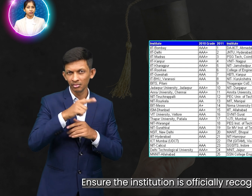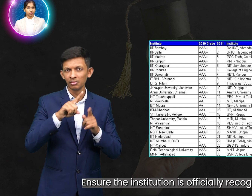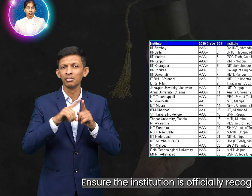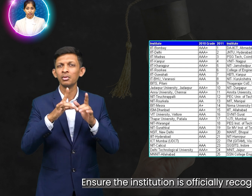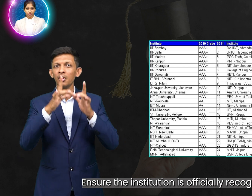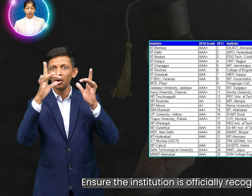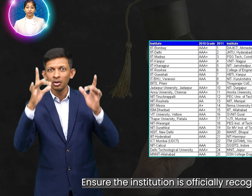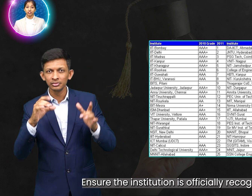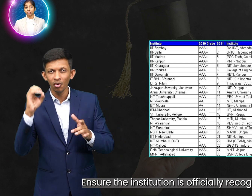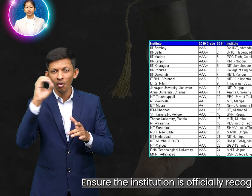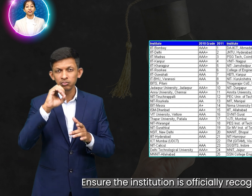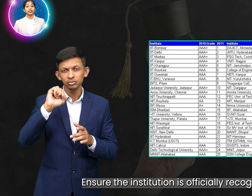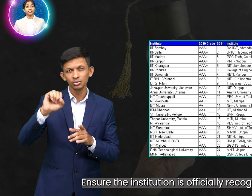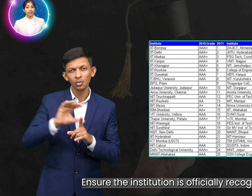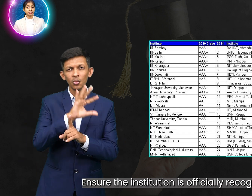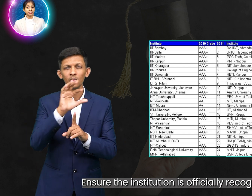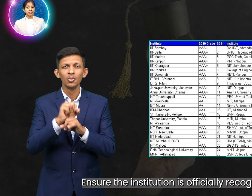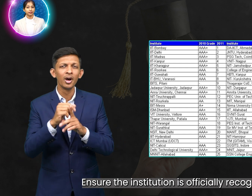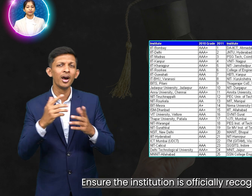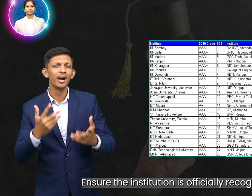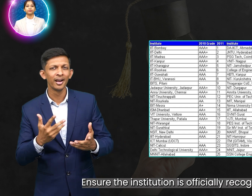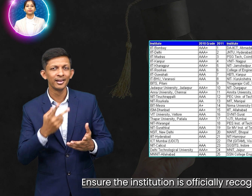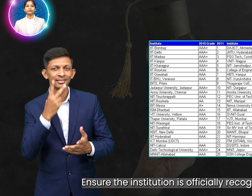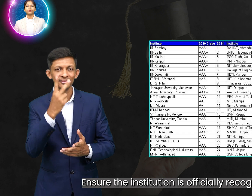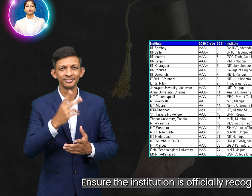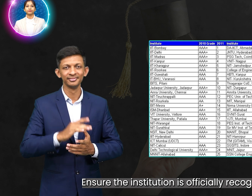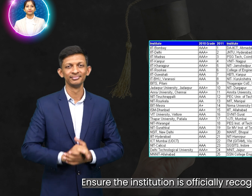the institution is officially recognized.